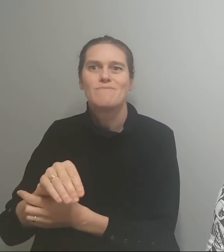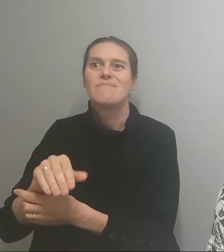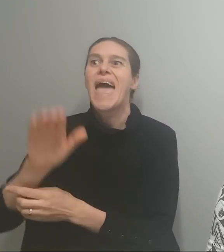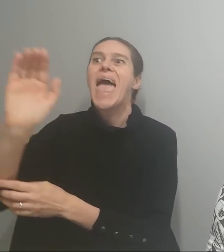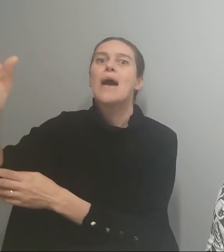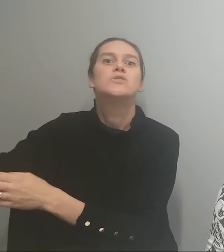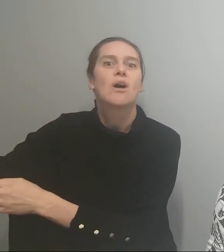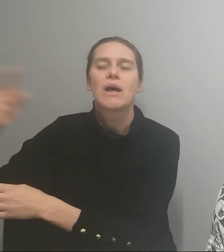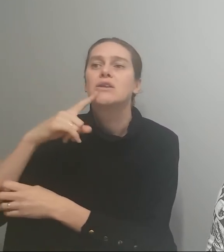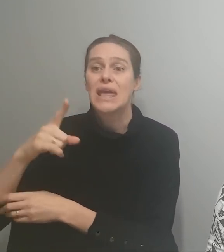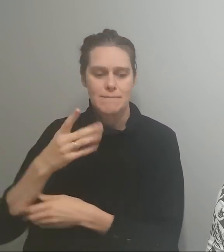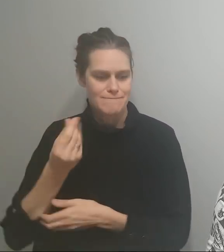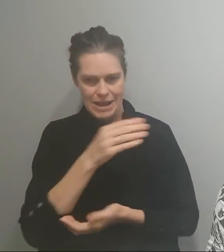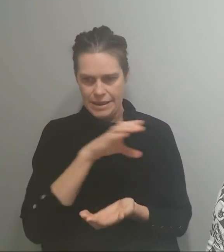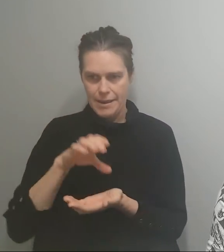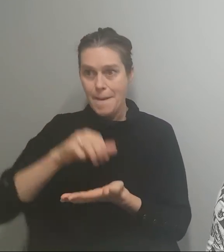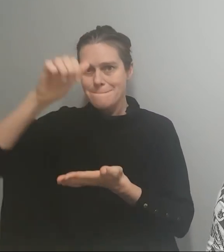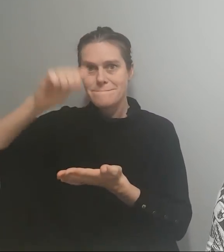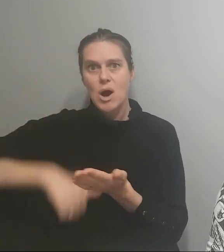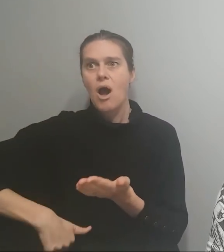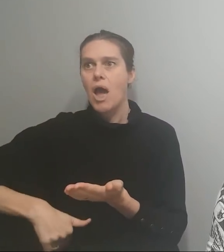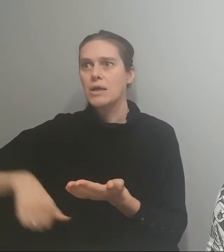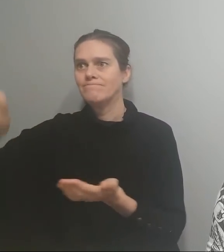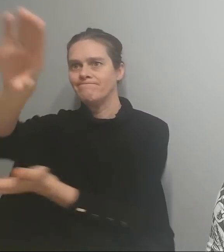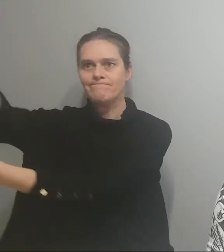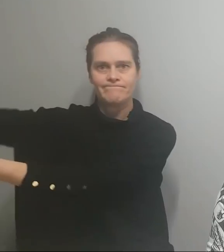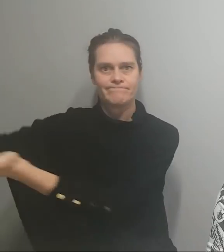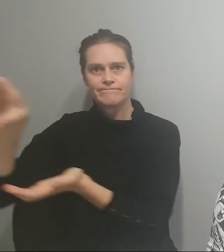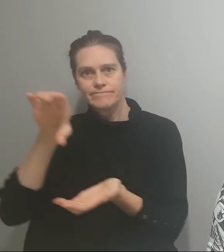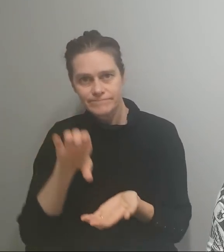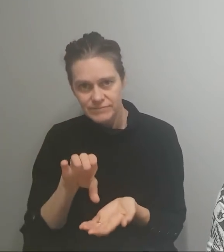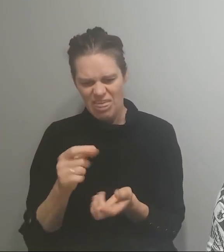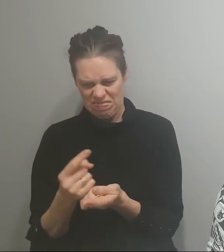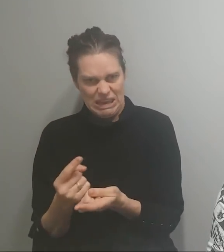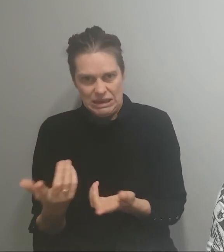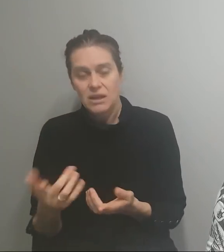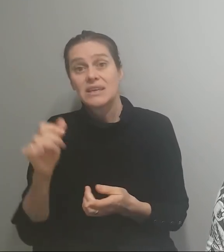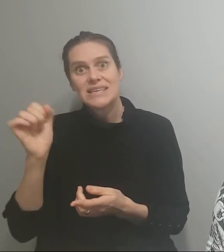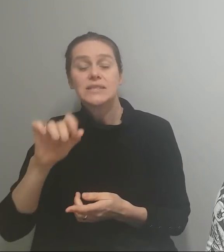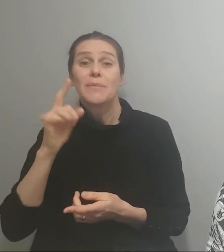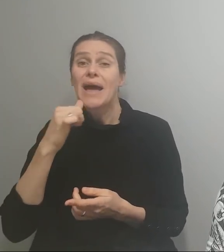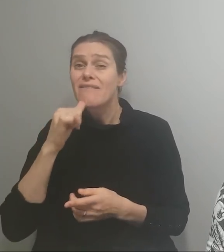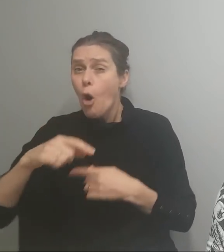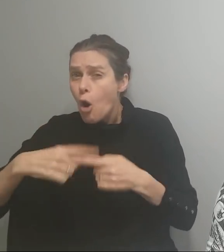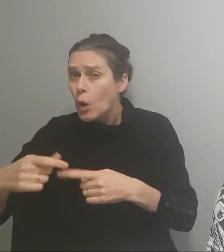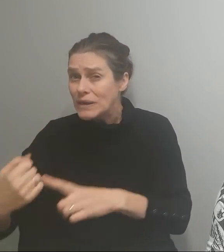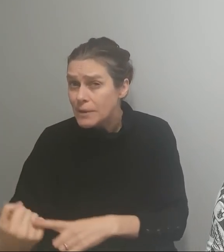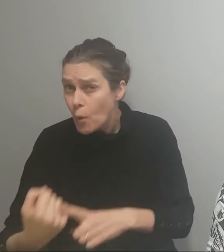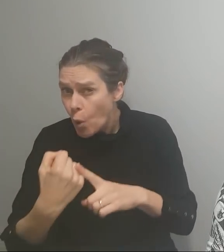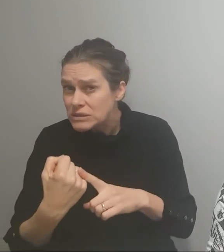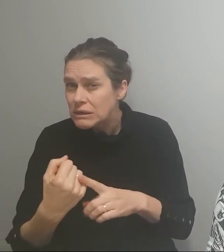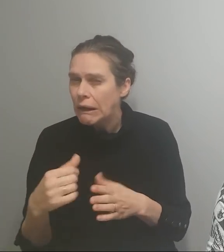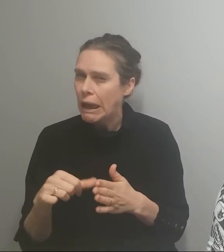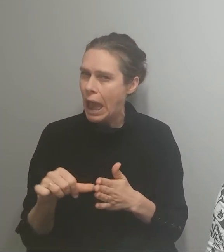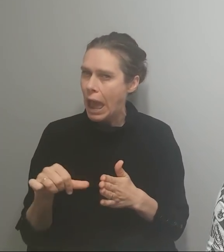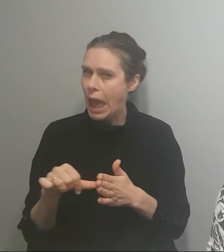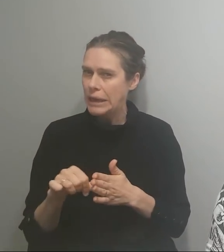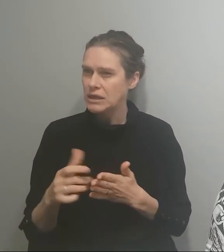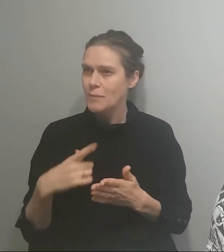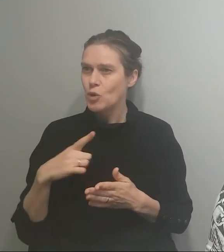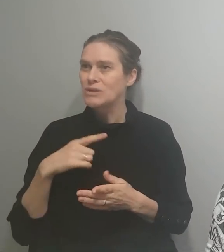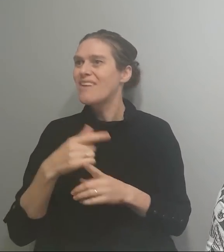place, but if it's ongoing support, that would be pretty difficult to be provided in the mid-central region. But